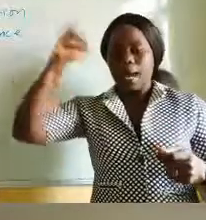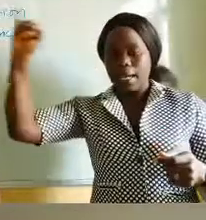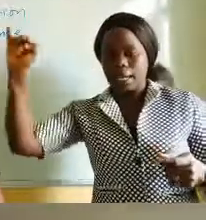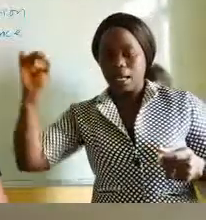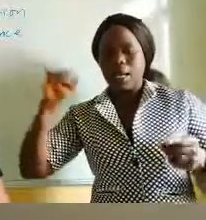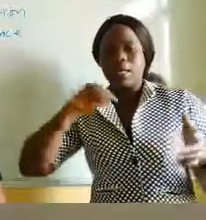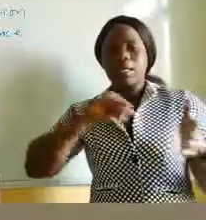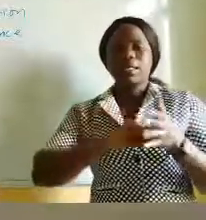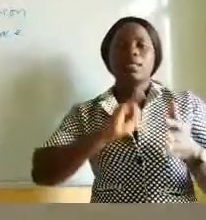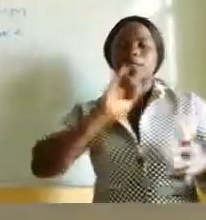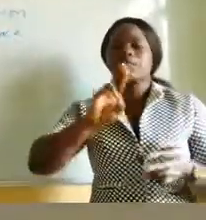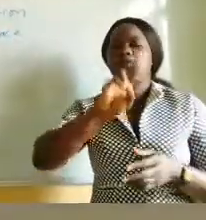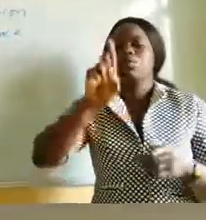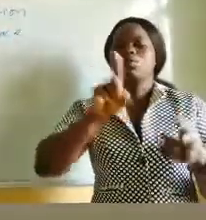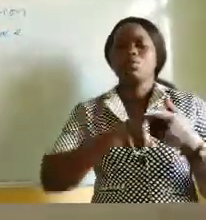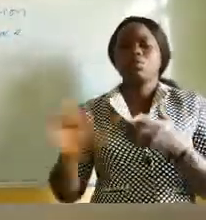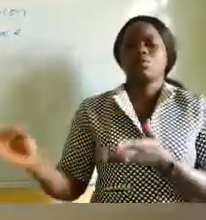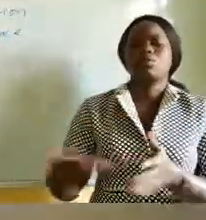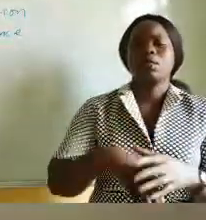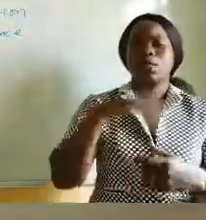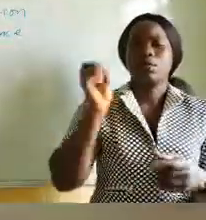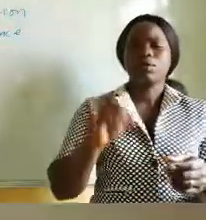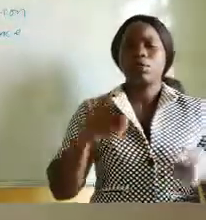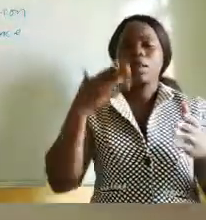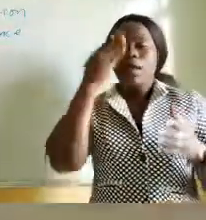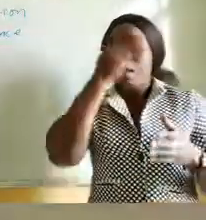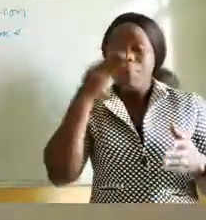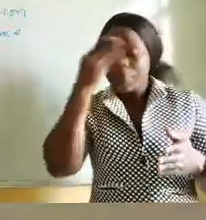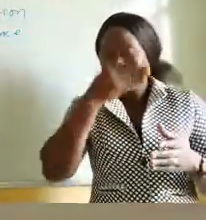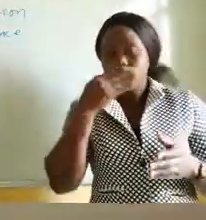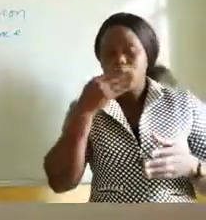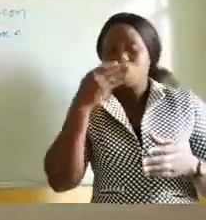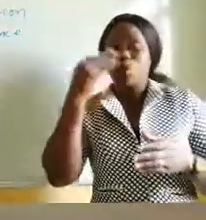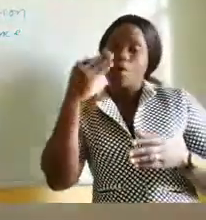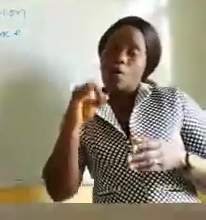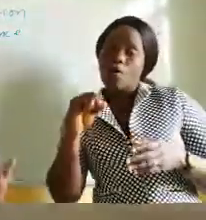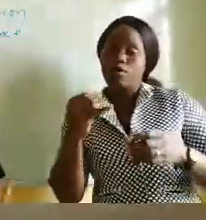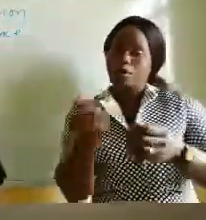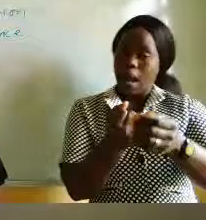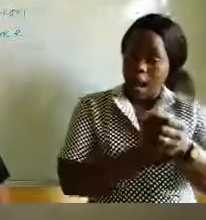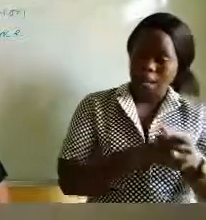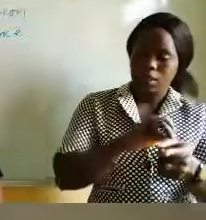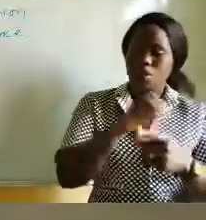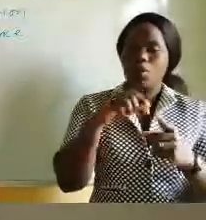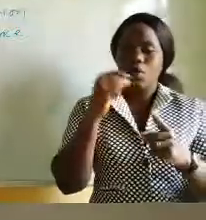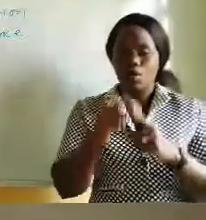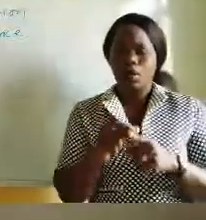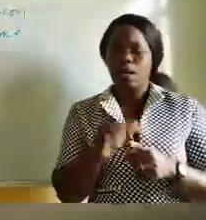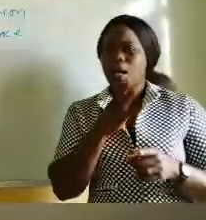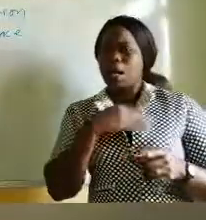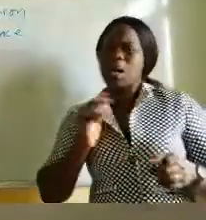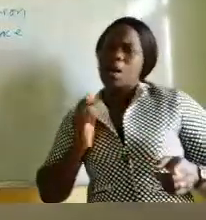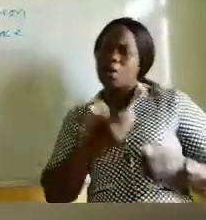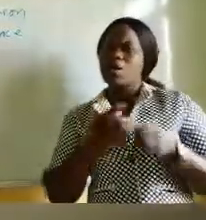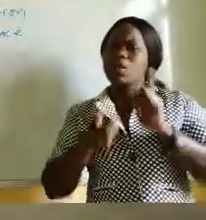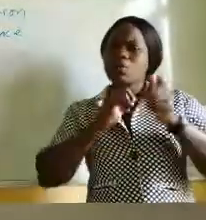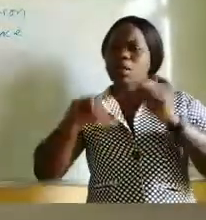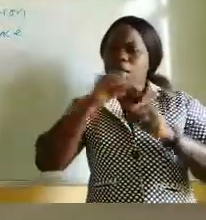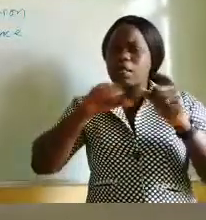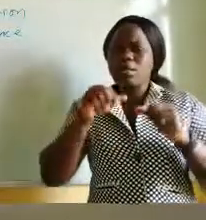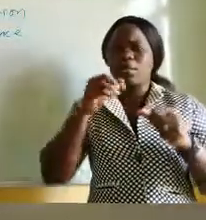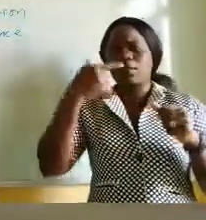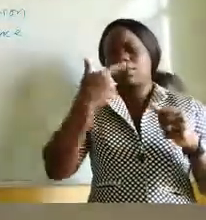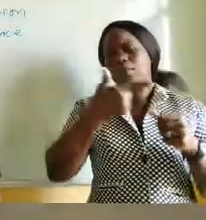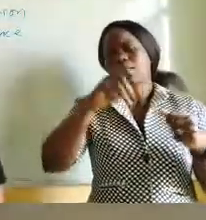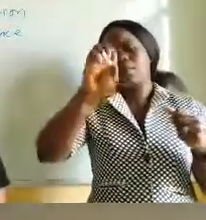bring out the beauty in the work of arts. Now, we talked about the genres of literature. We have the drama,